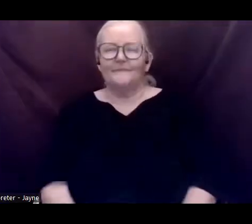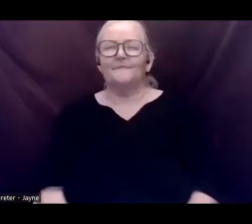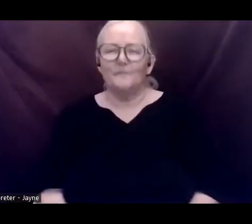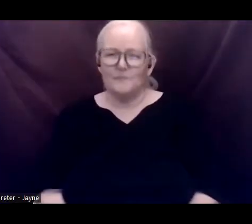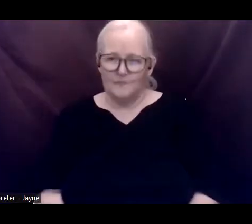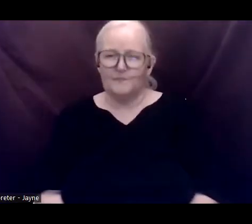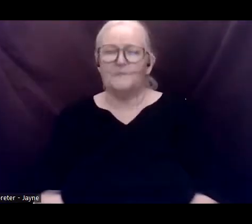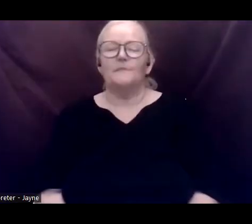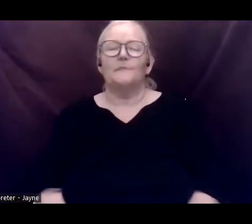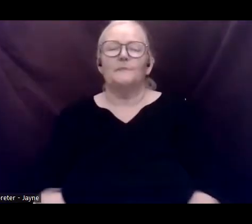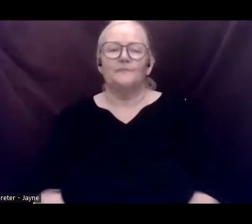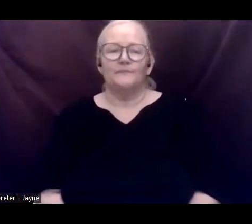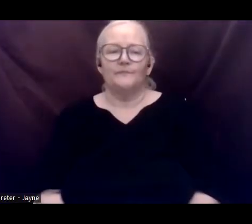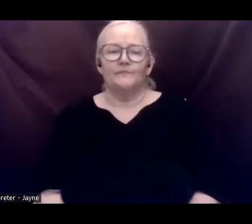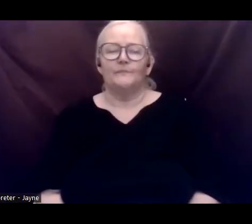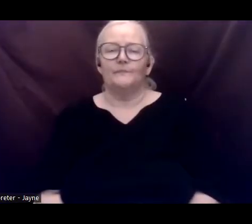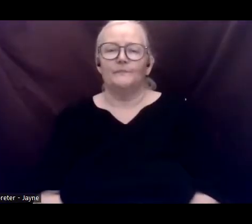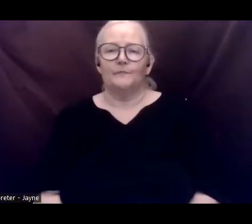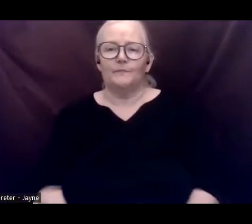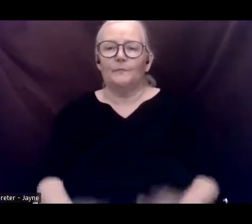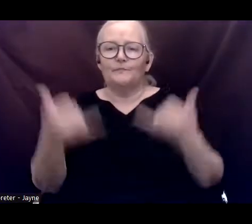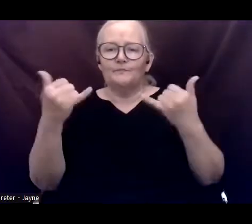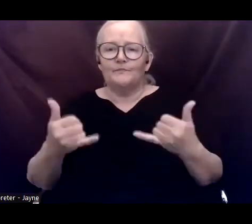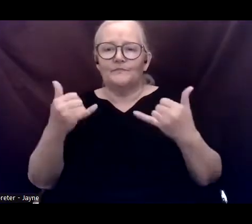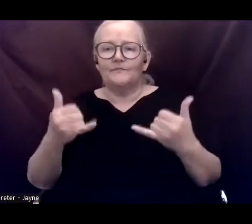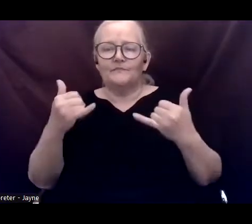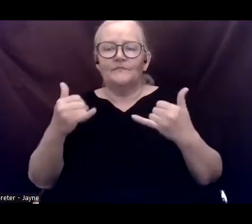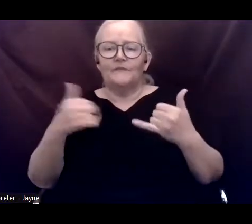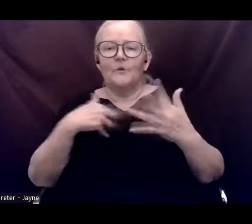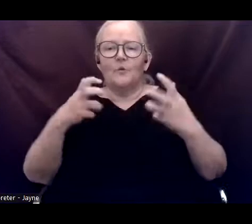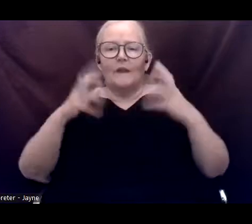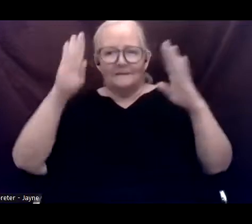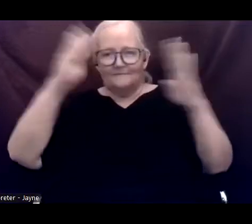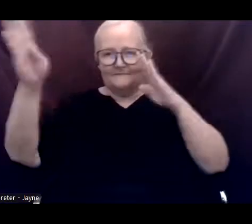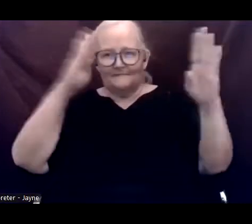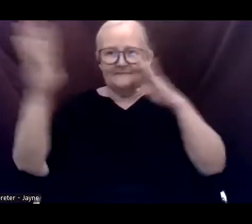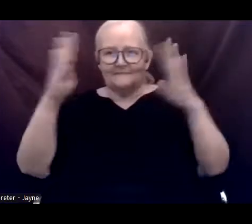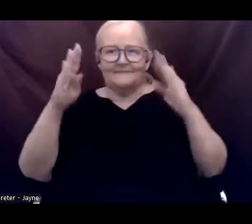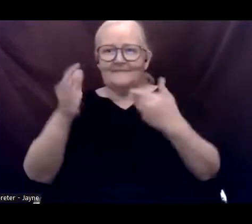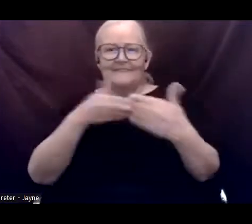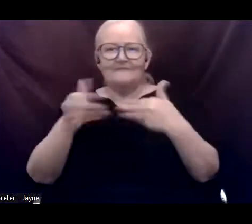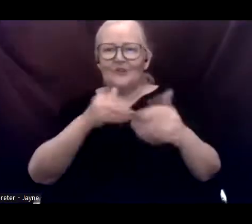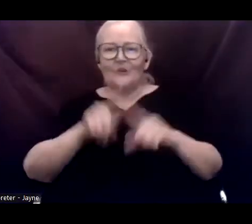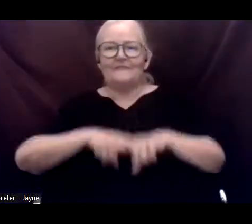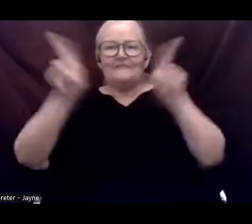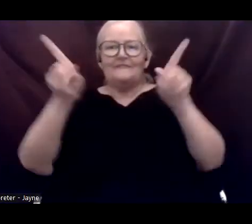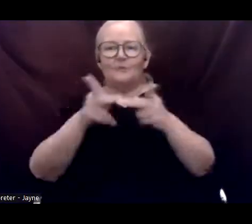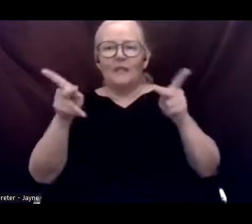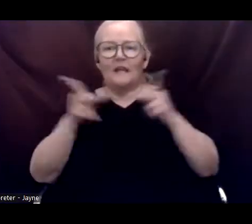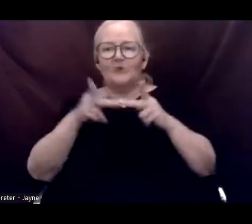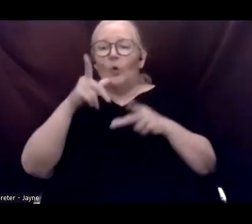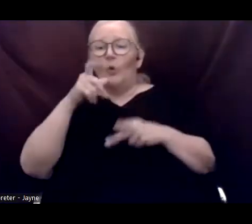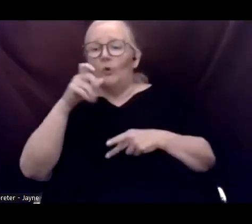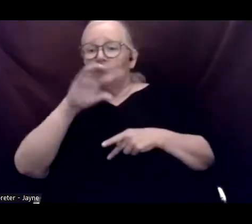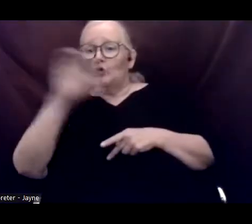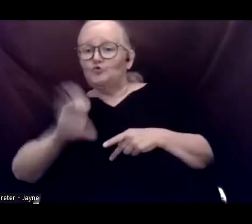Now it's time to greet one another across the platform divide. Those joining us by Zoom, please take a